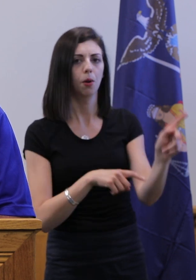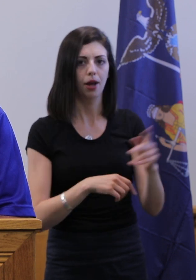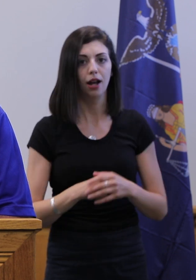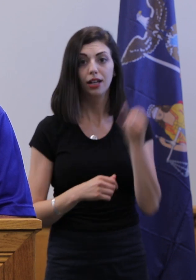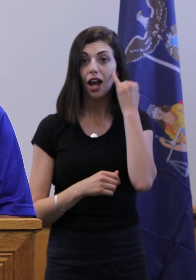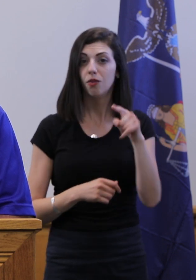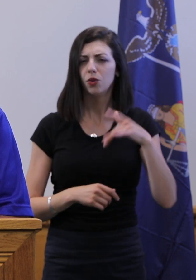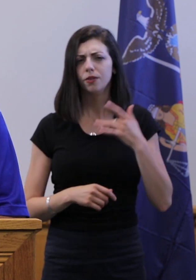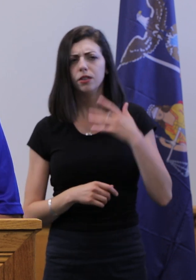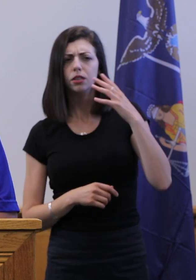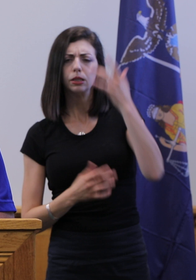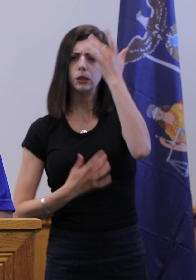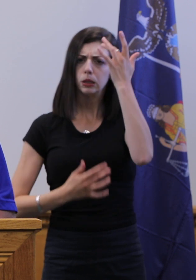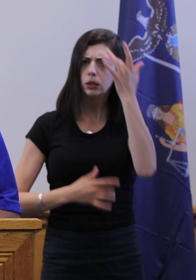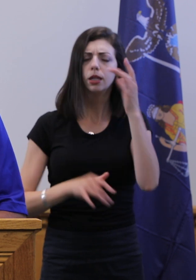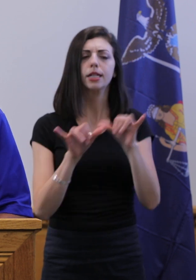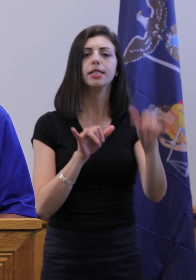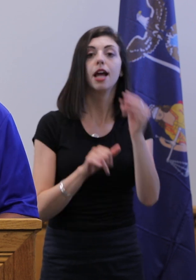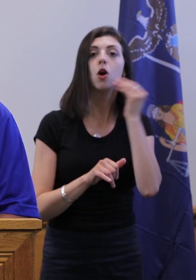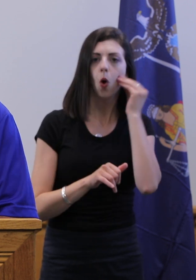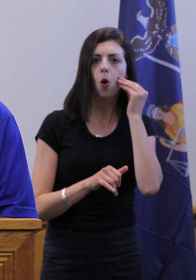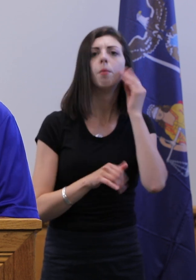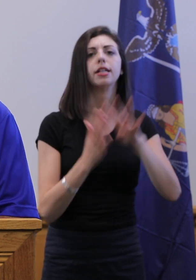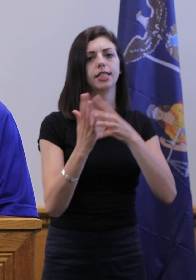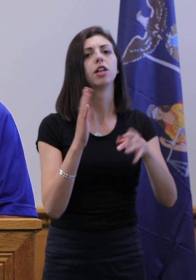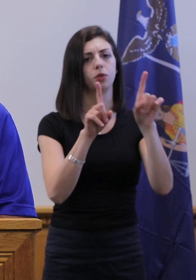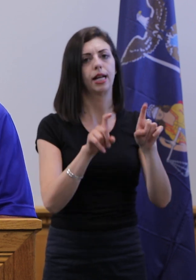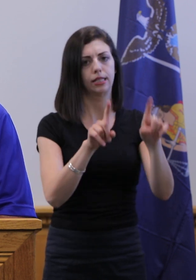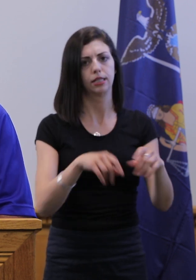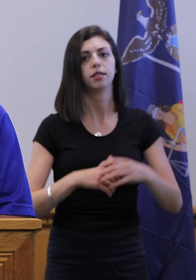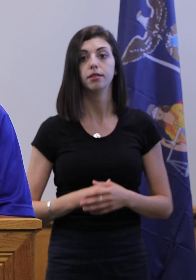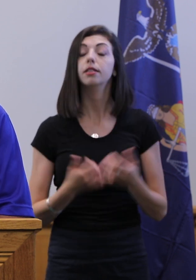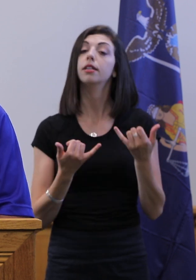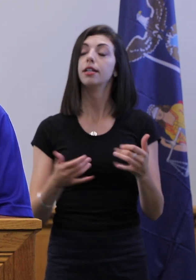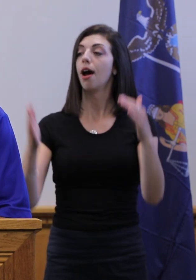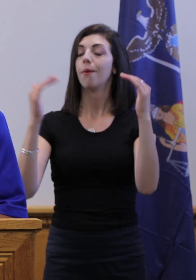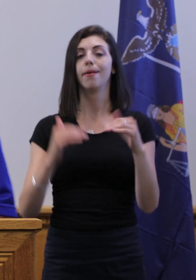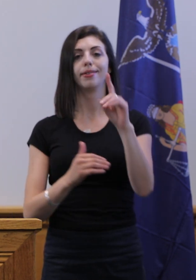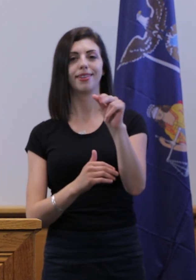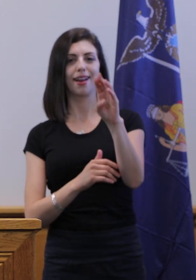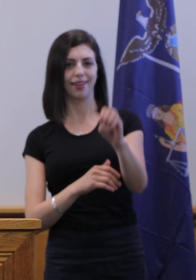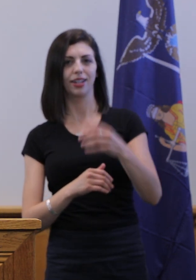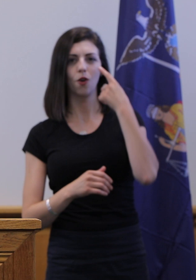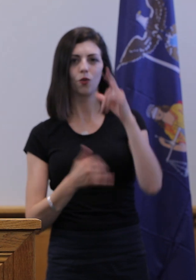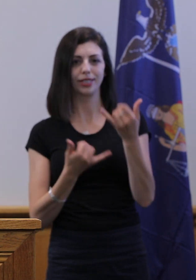tested. Now I invite Diane to provide today's daily report and update us on antibody test results.